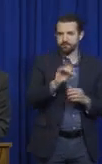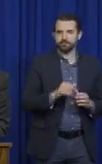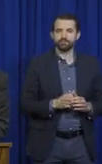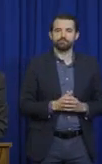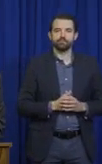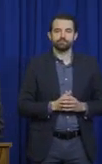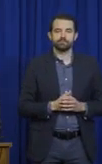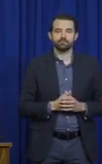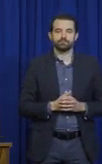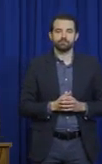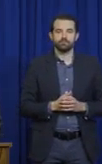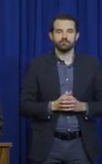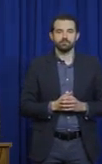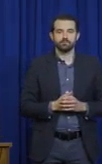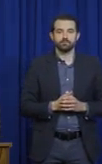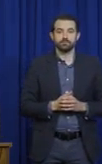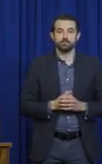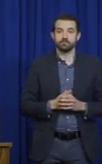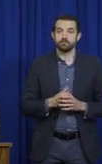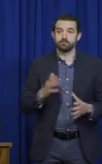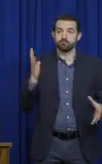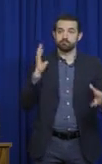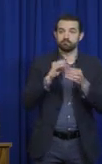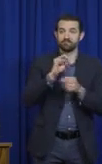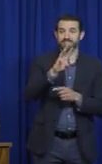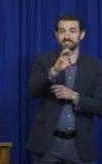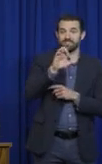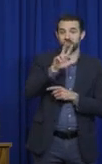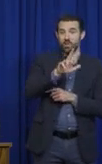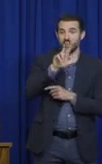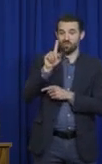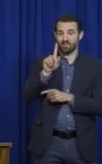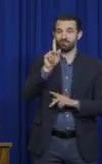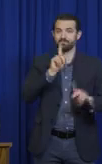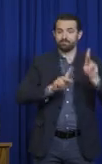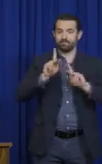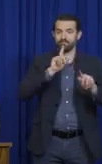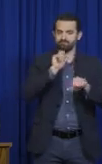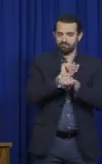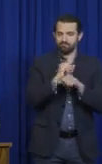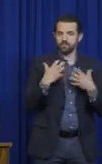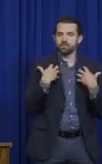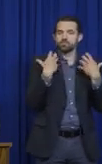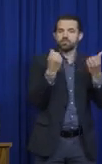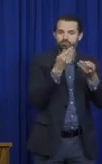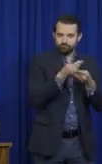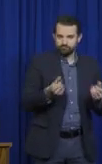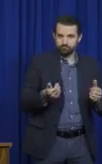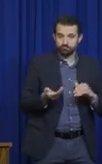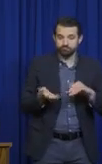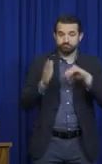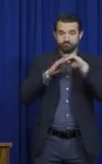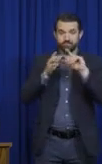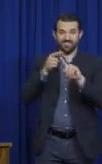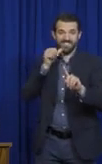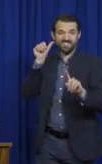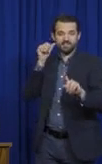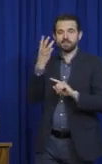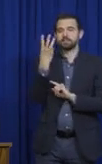Overall, 631 Maine residents have recovered, and that's an increase of 16 since